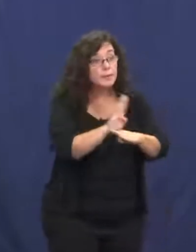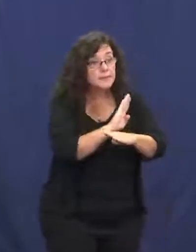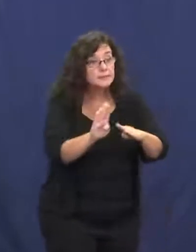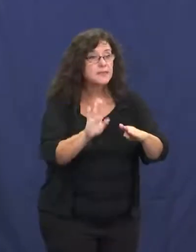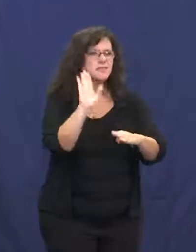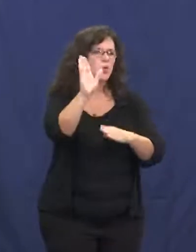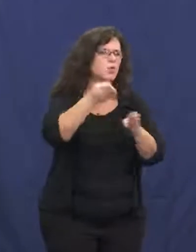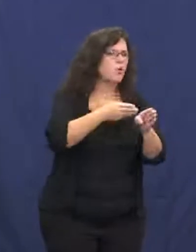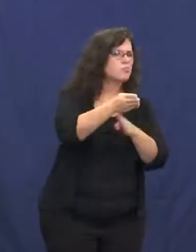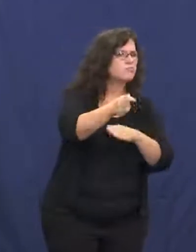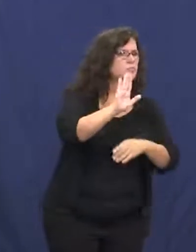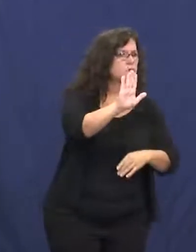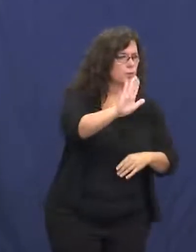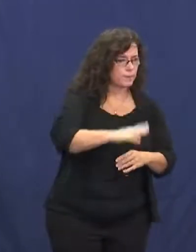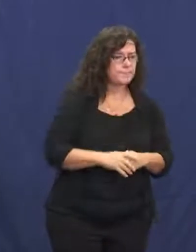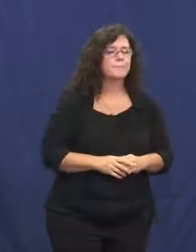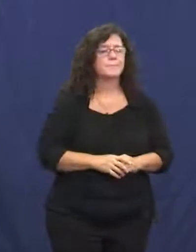sector.